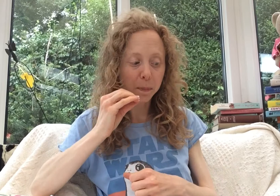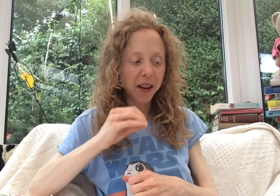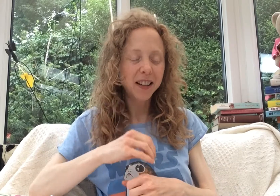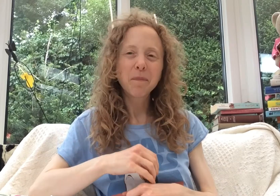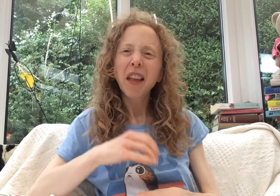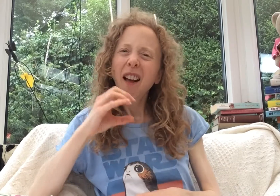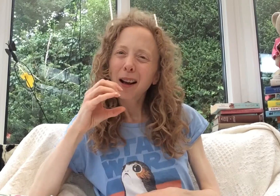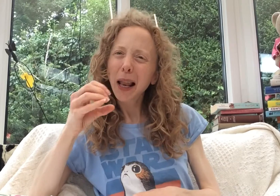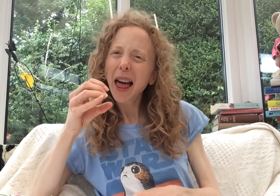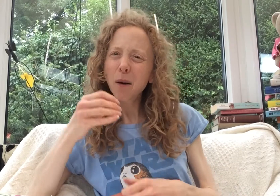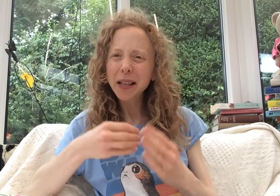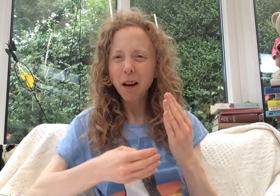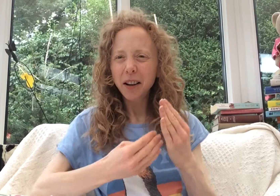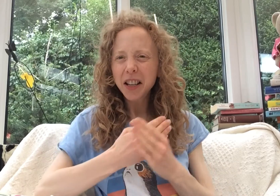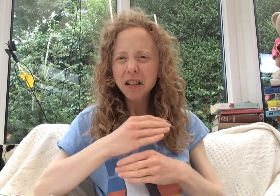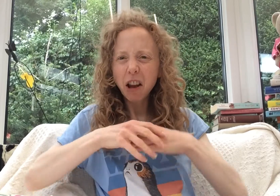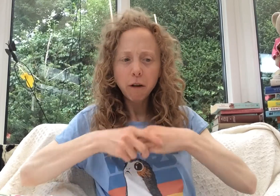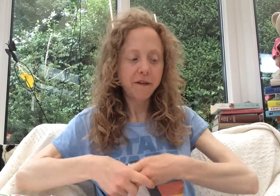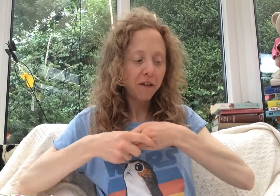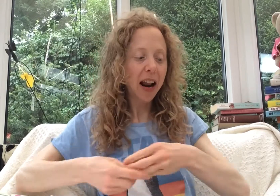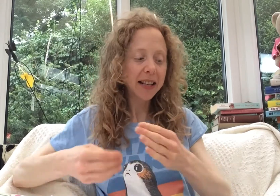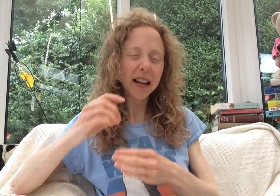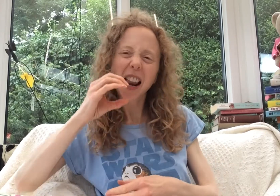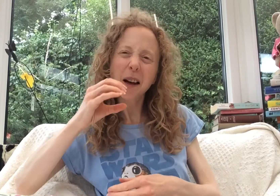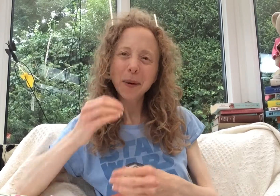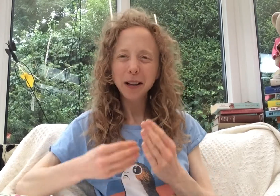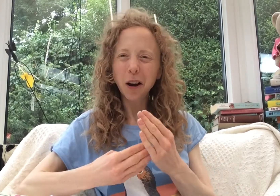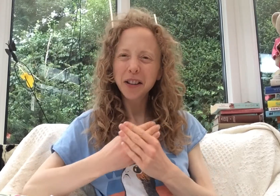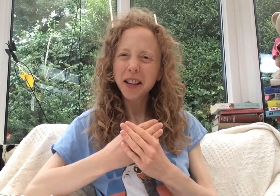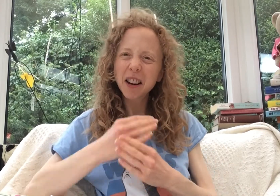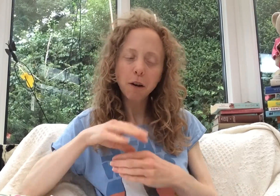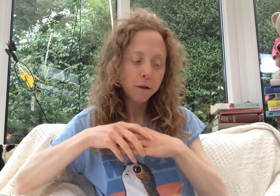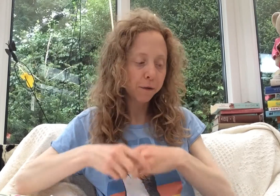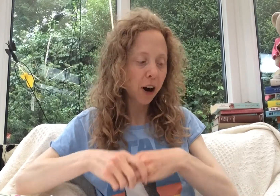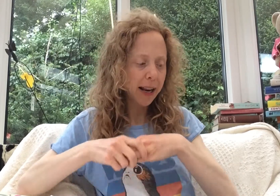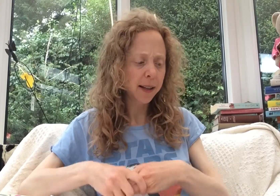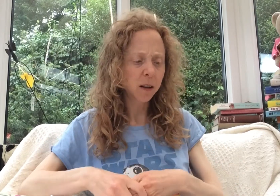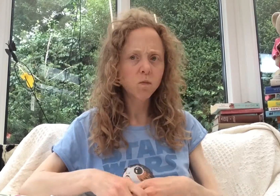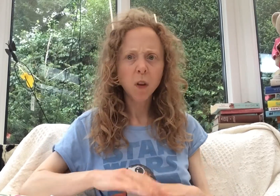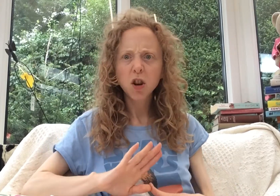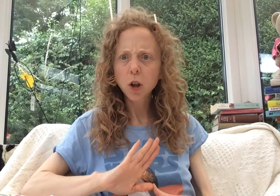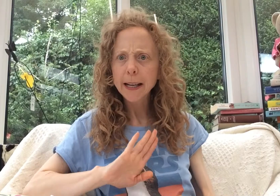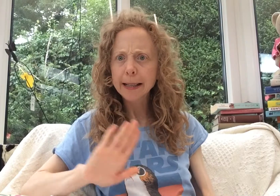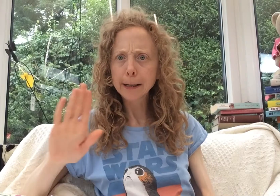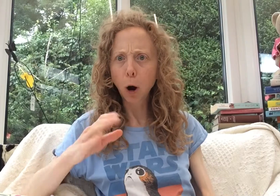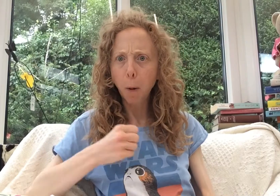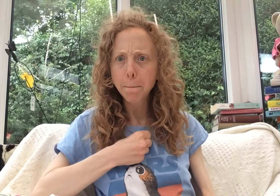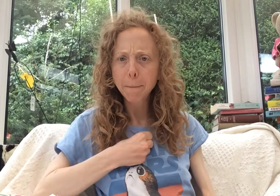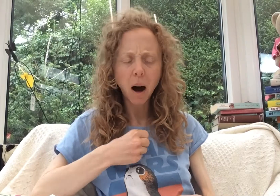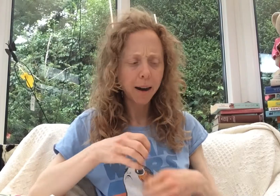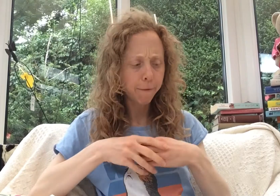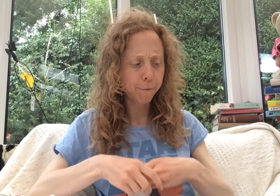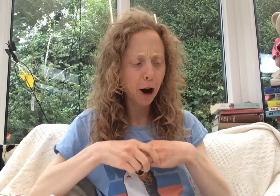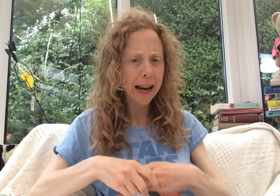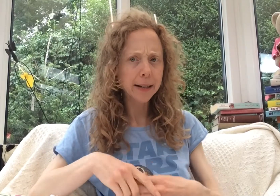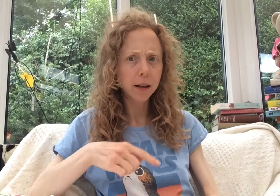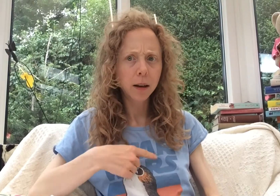whispered, "Chloe's got a new friend, Chloe's got a new friend." "She's not my friend,"